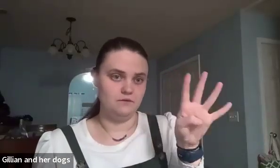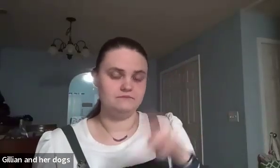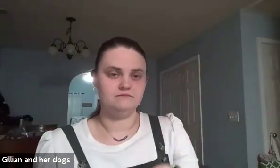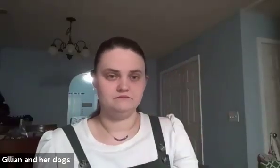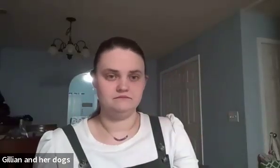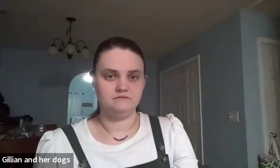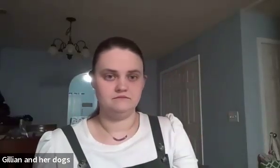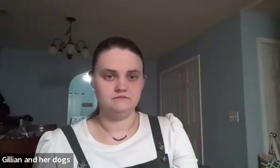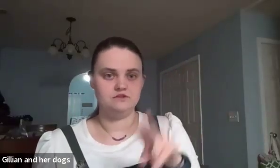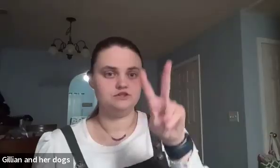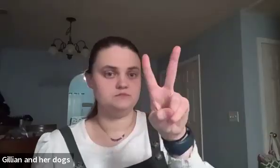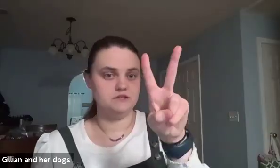234. So it'd just be